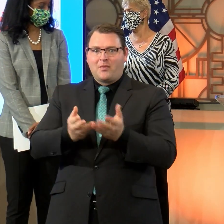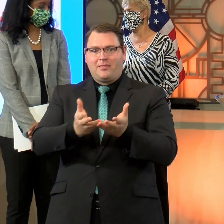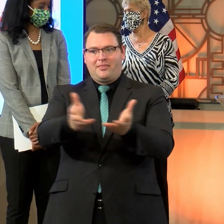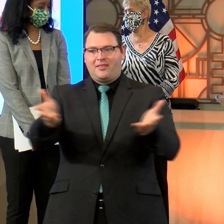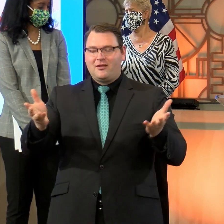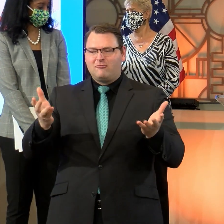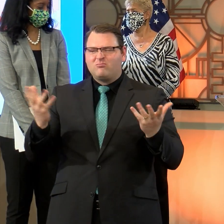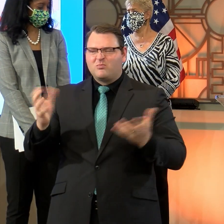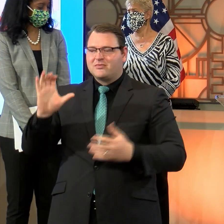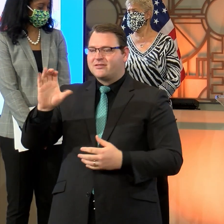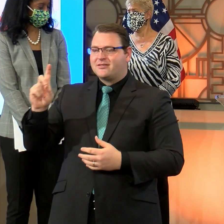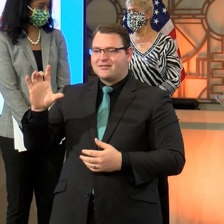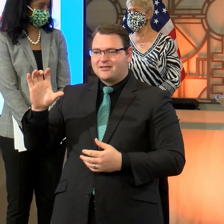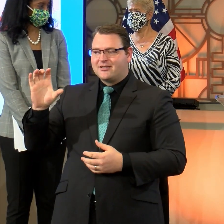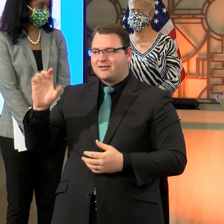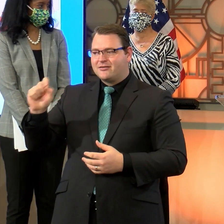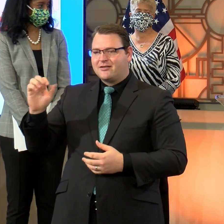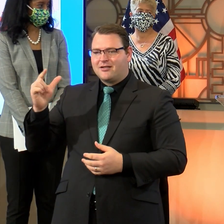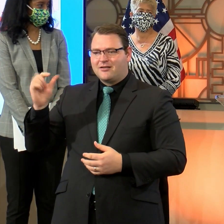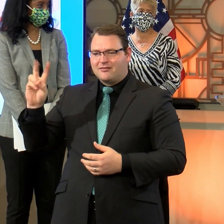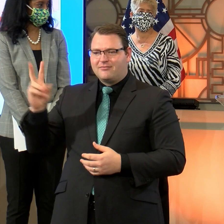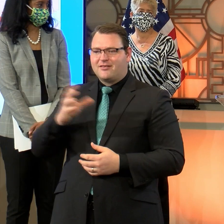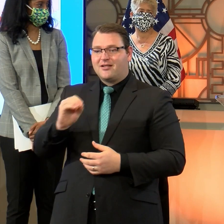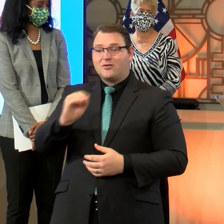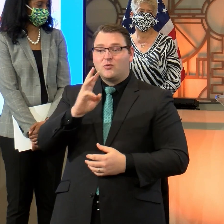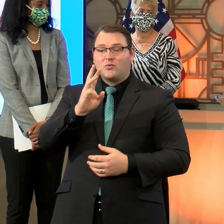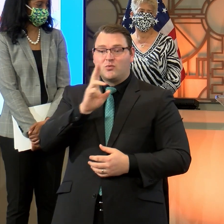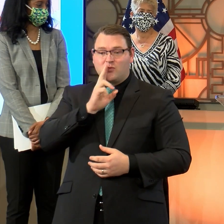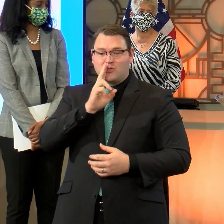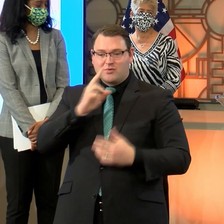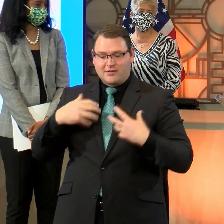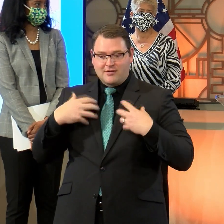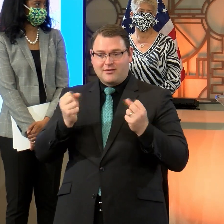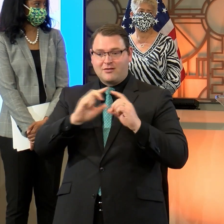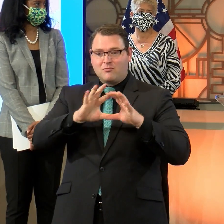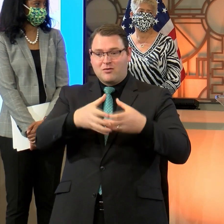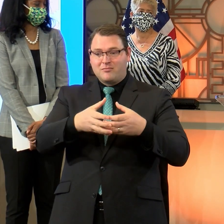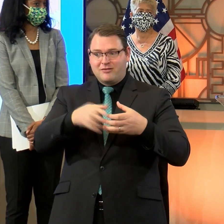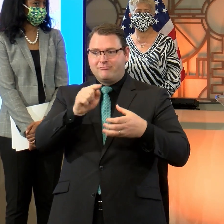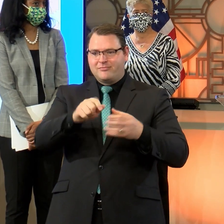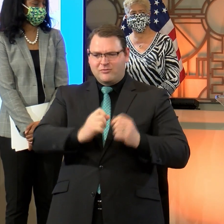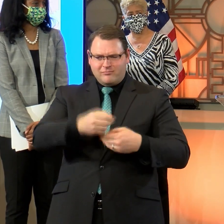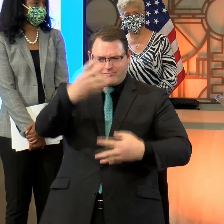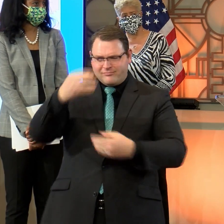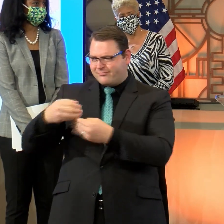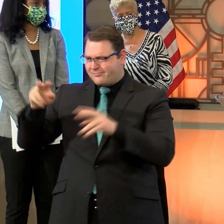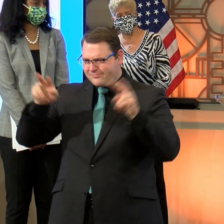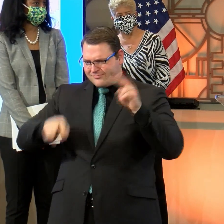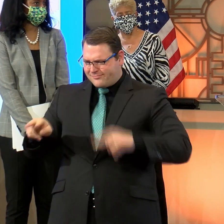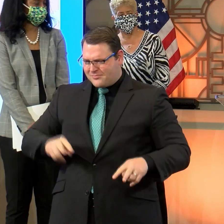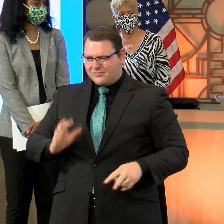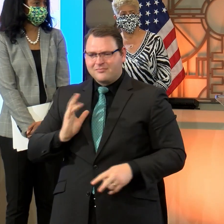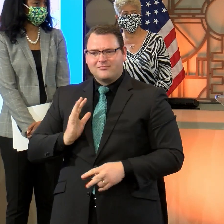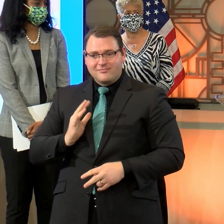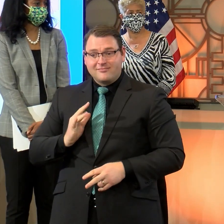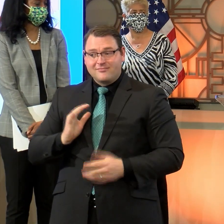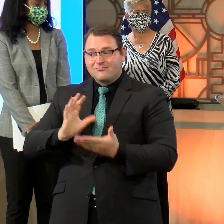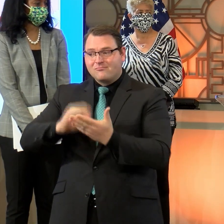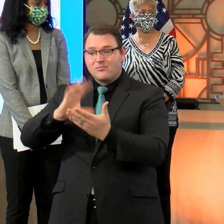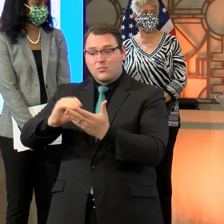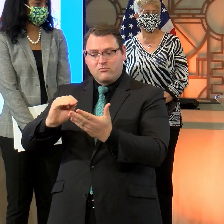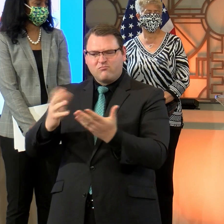Health Department website. Learning requires everyone to take responsibility for their own involvement and